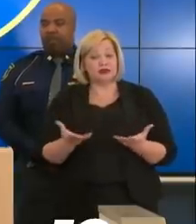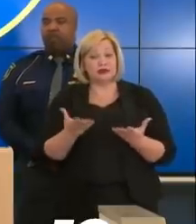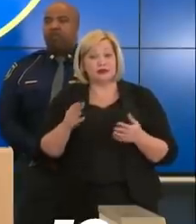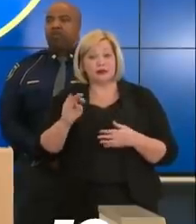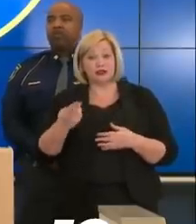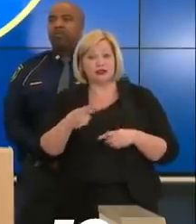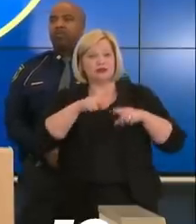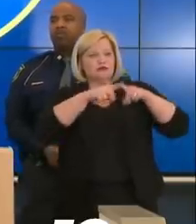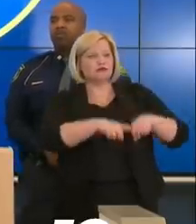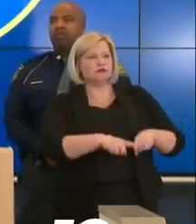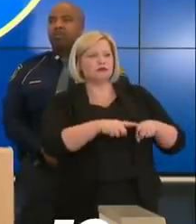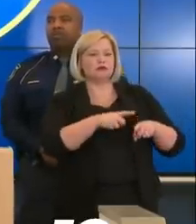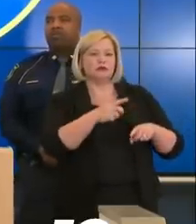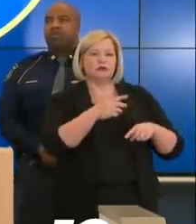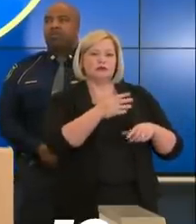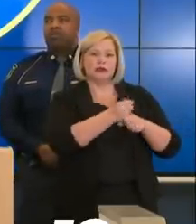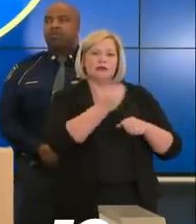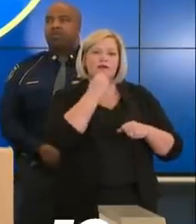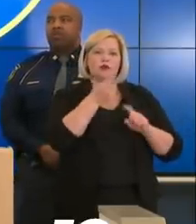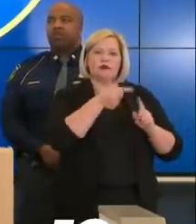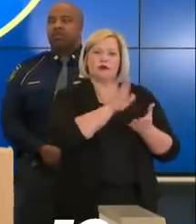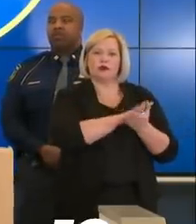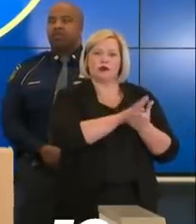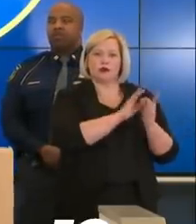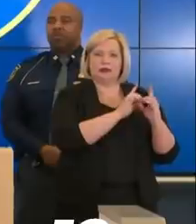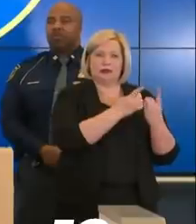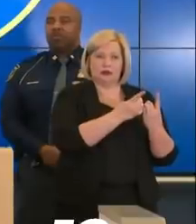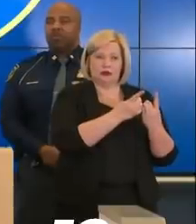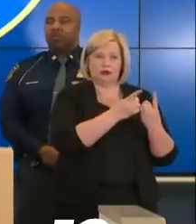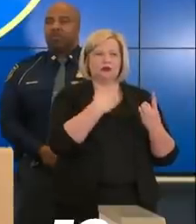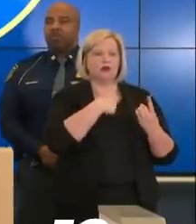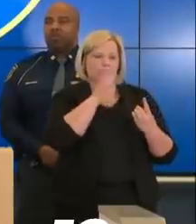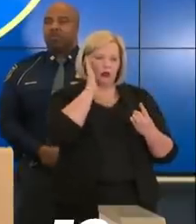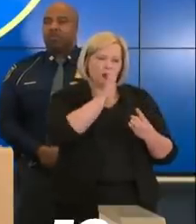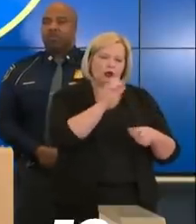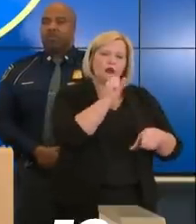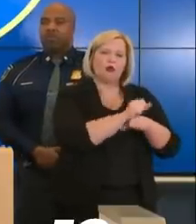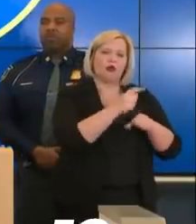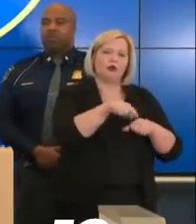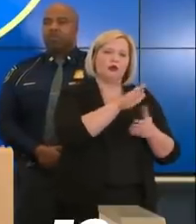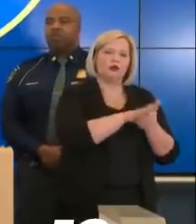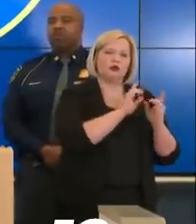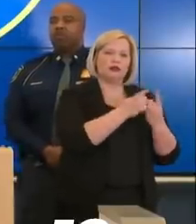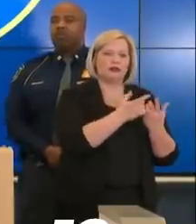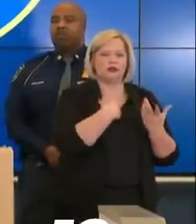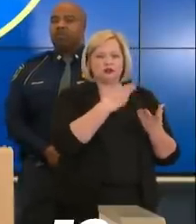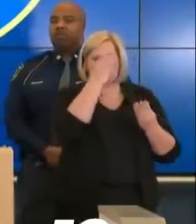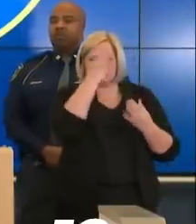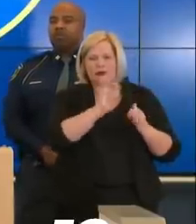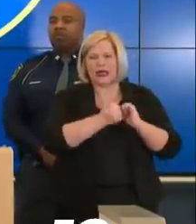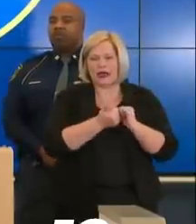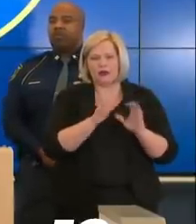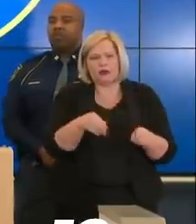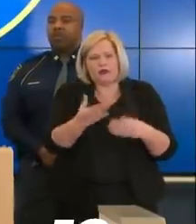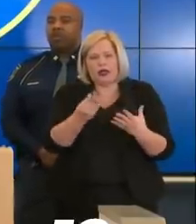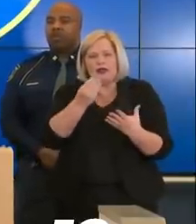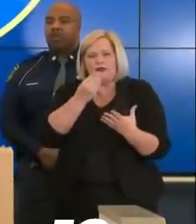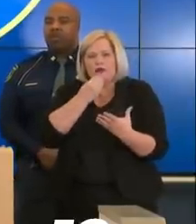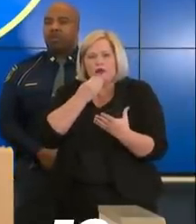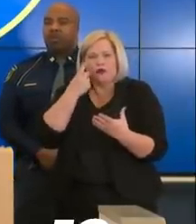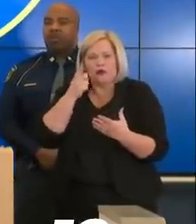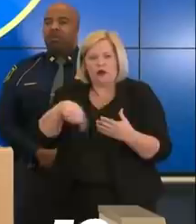schools for meals. We will be working with our local school districts to provide guidance to help children